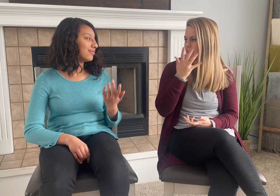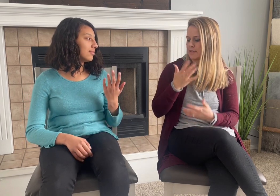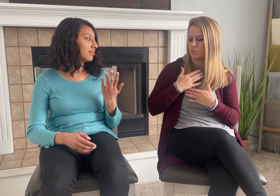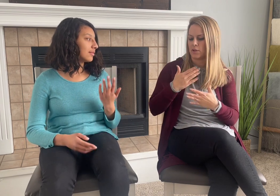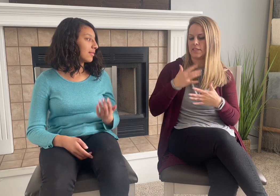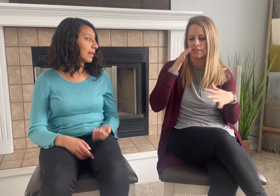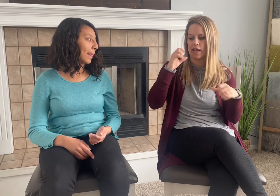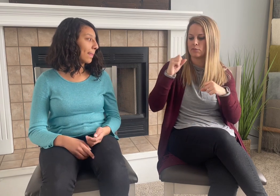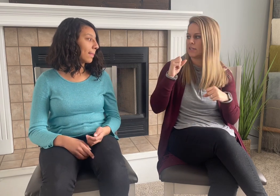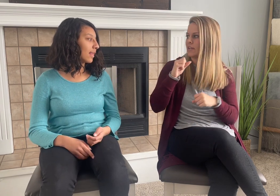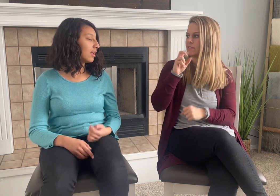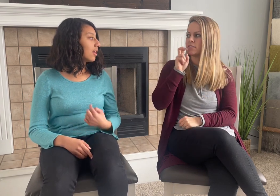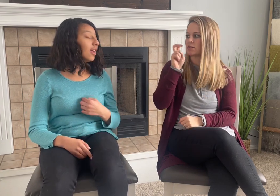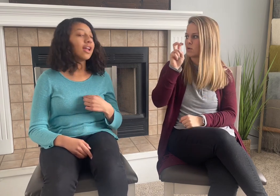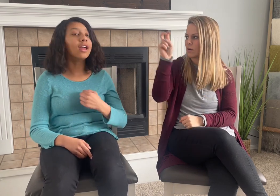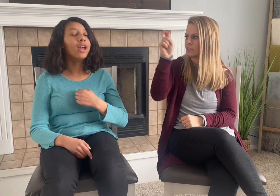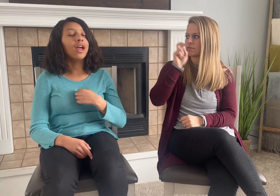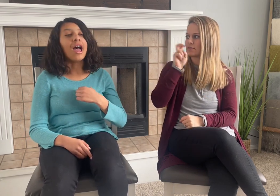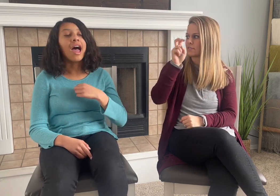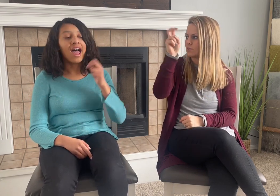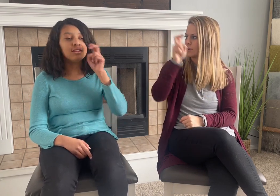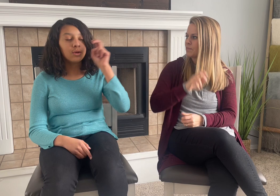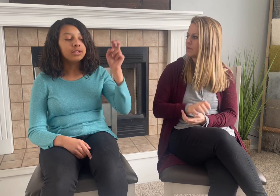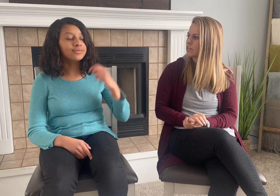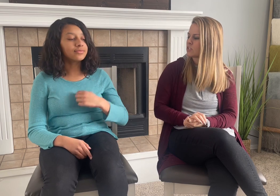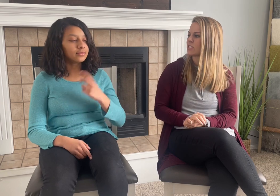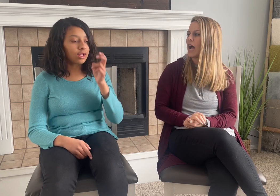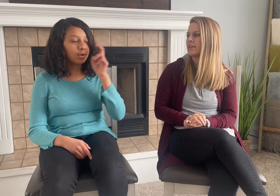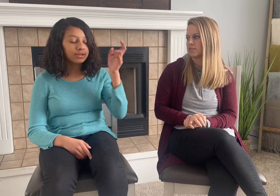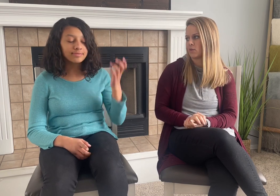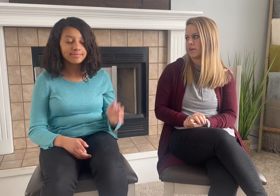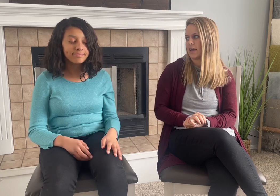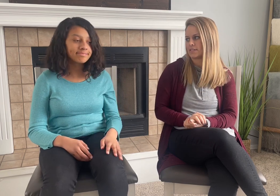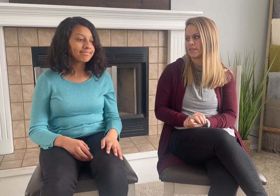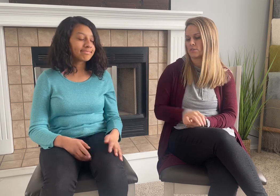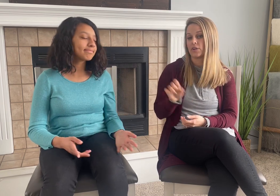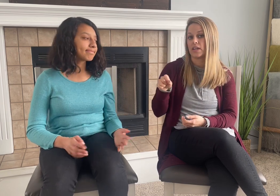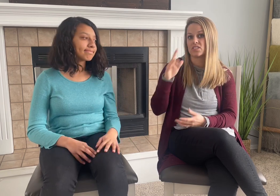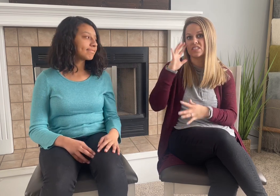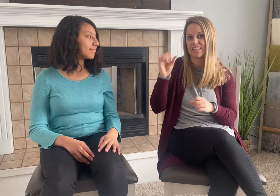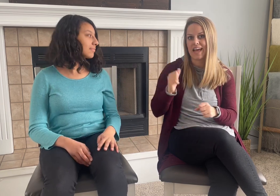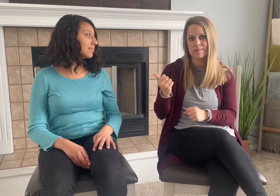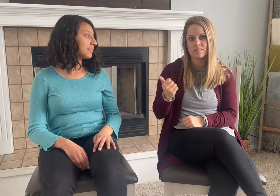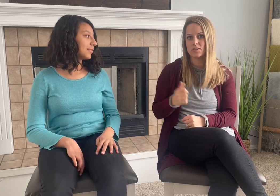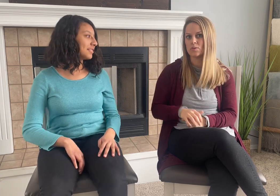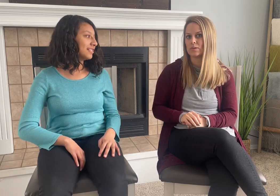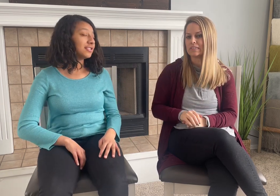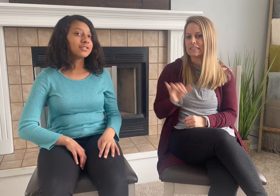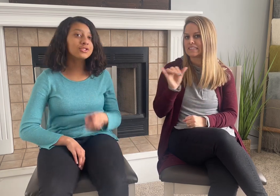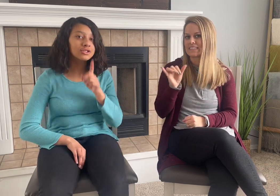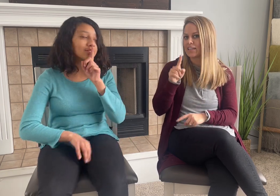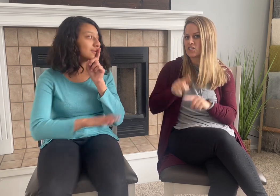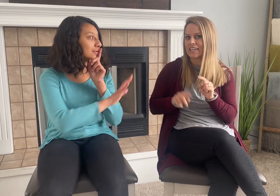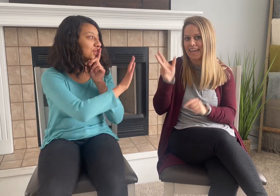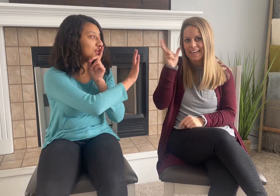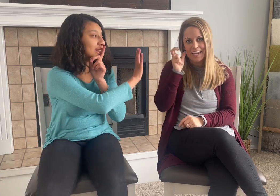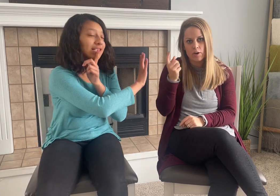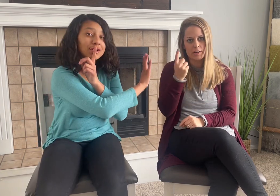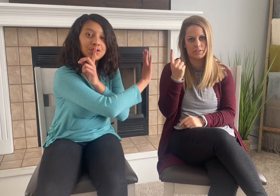like breathing loudly. Snore. Snore. She said, I snore. Yes, I snore. Yes, you're loud too. It's like she can't hear it or